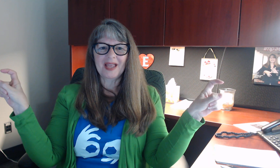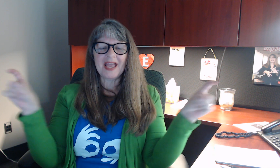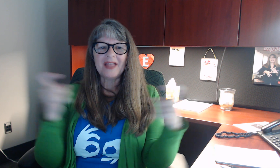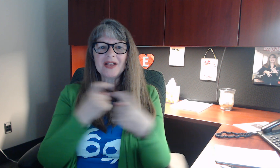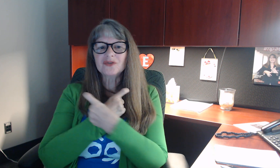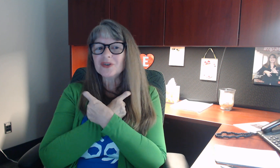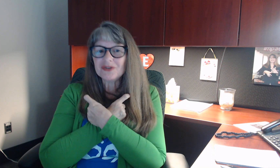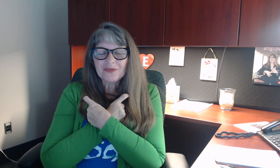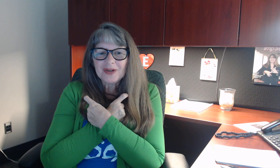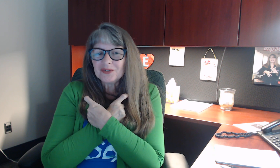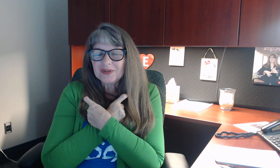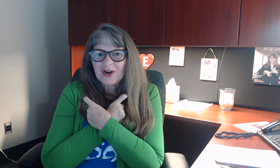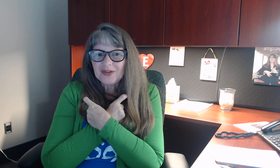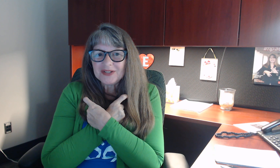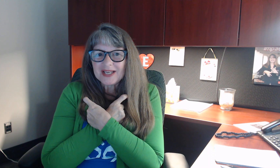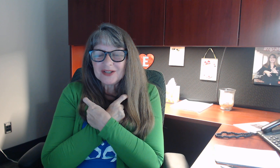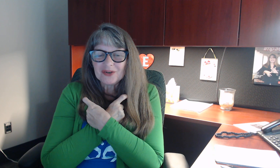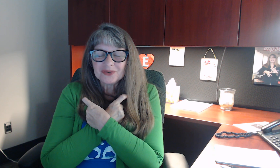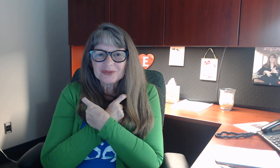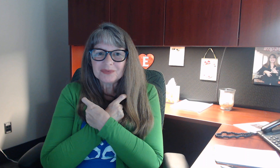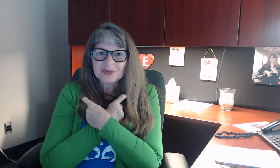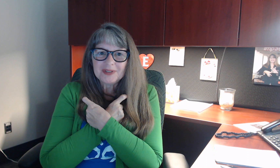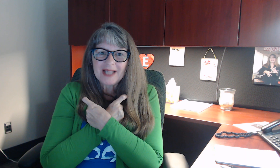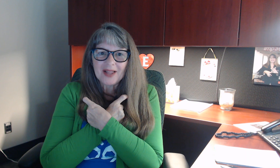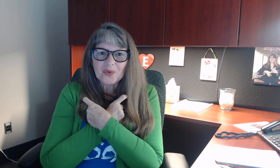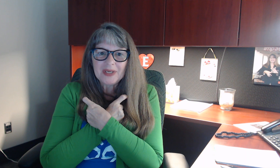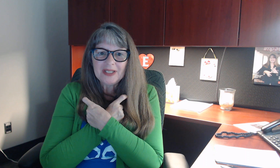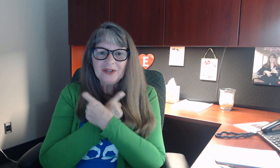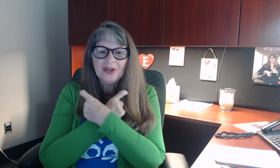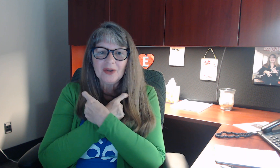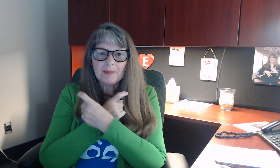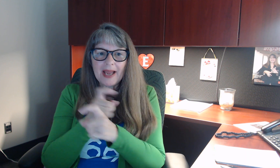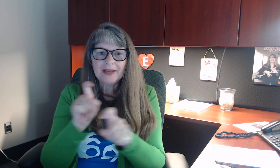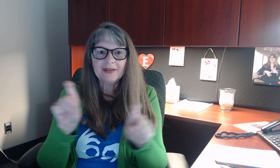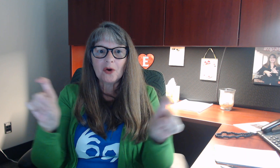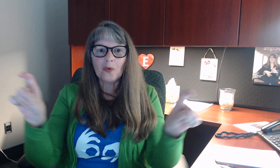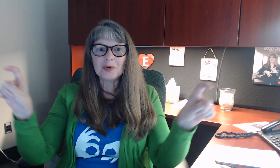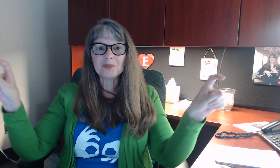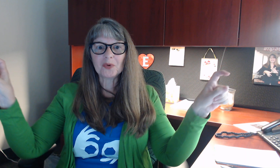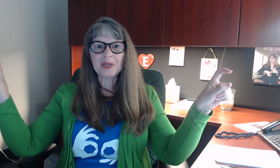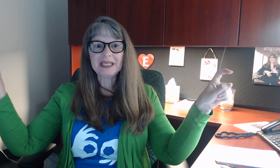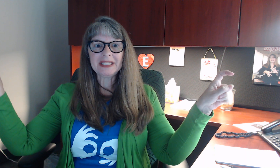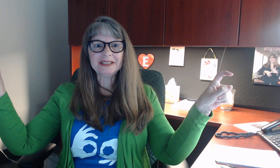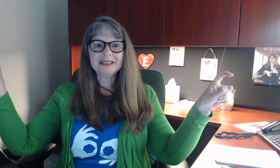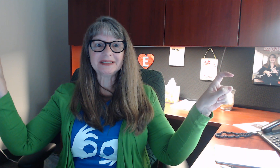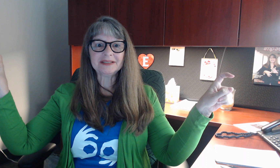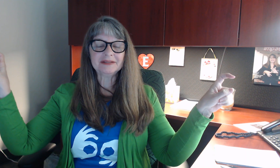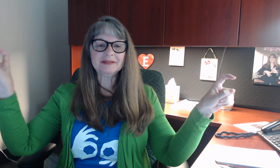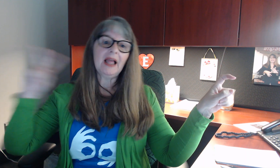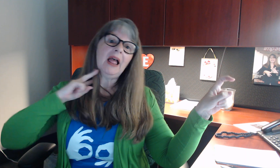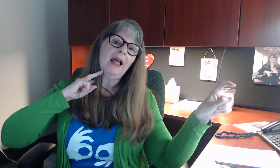And those are fun during the holiday, during Halloween, a bat, and they open up their wings, and